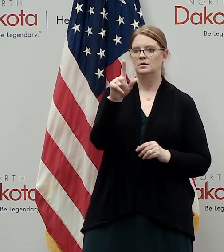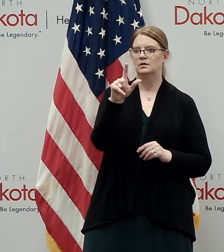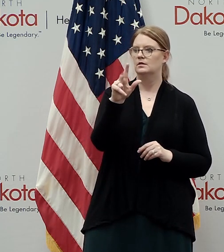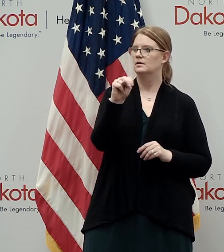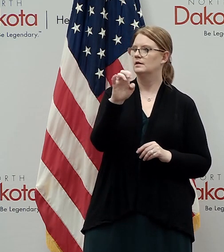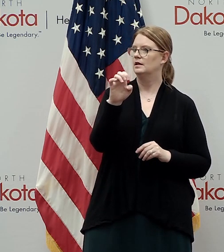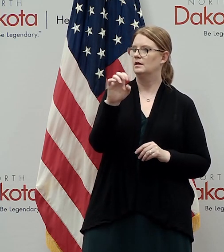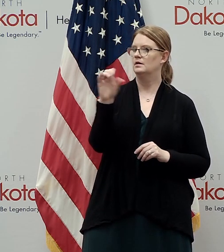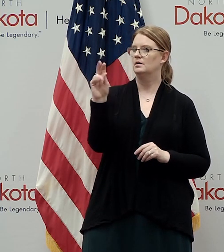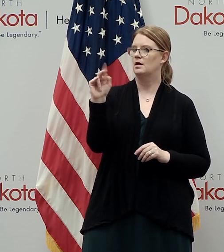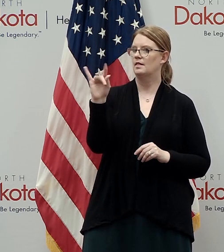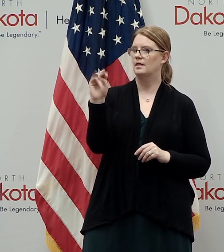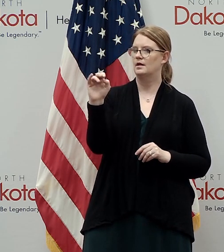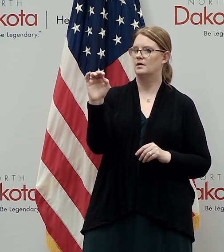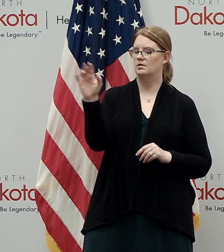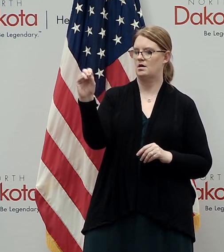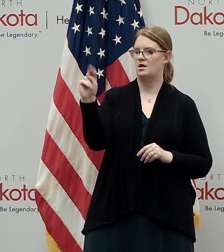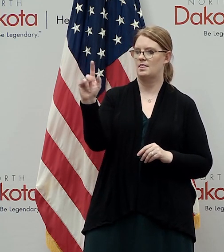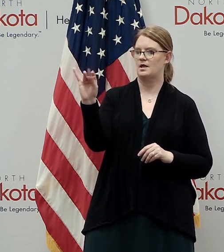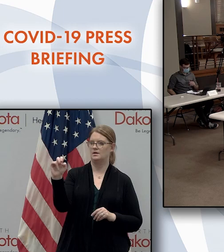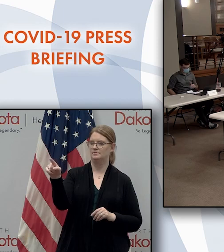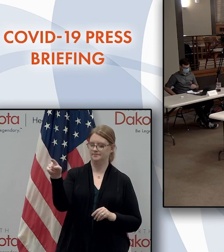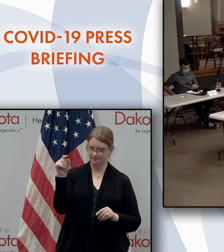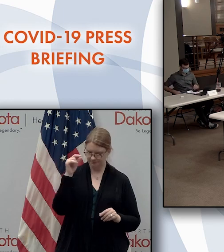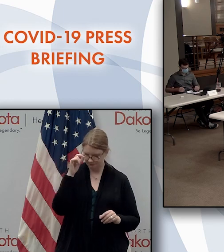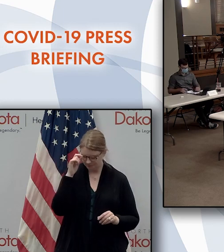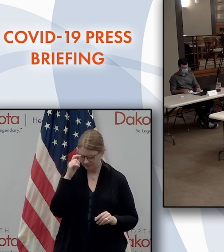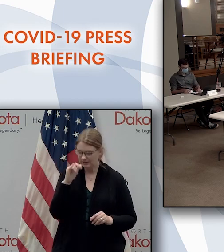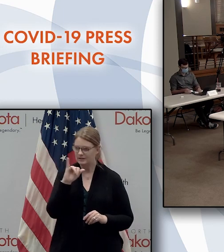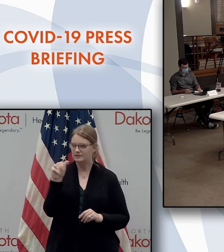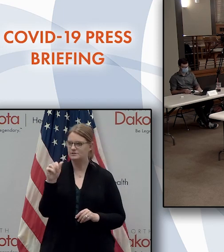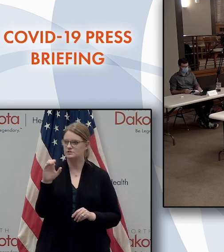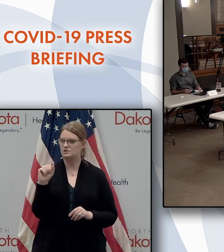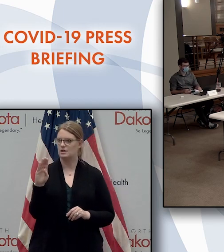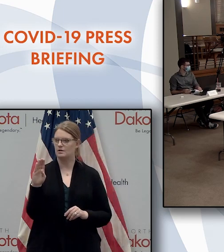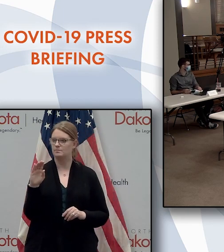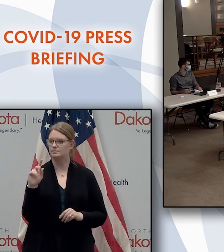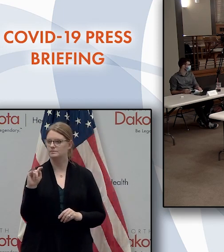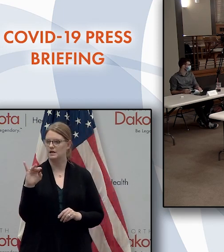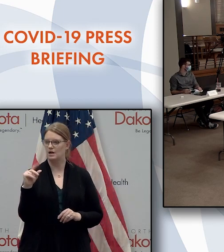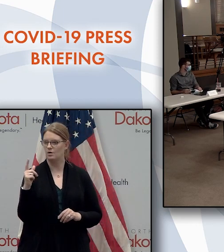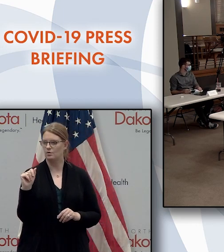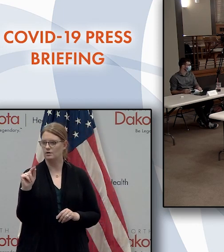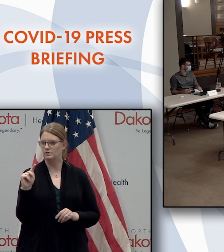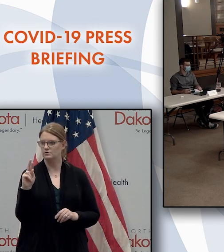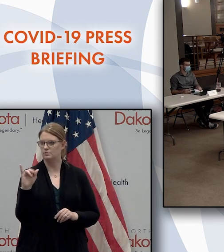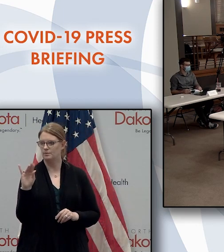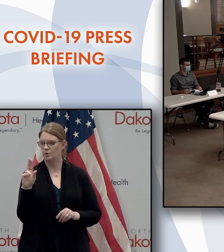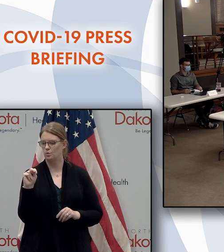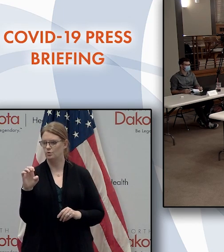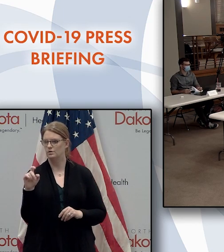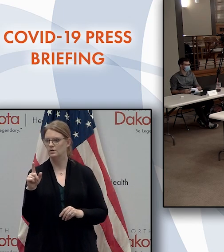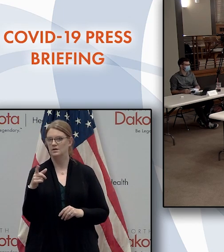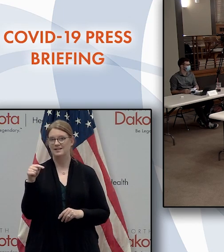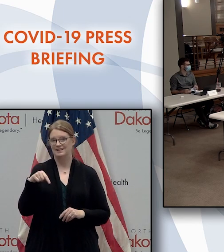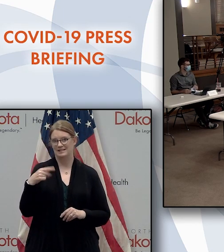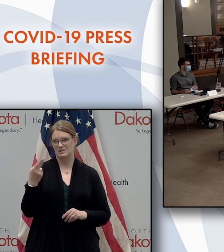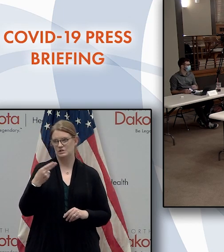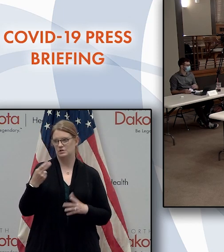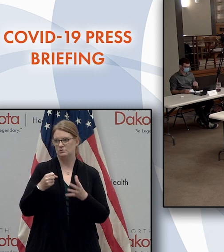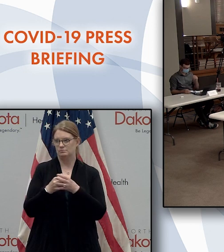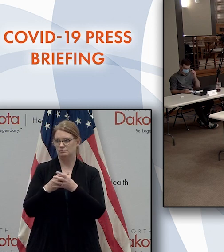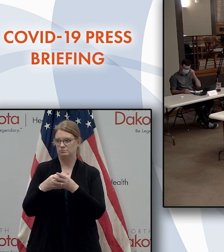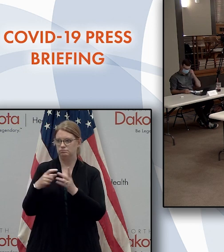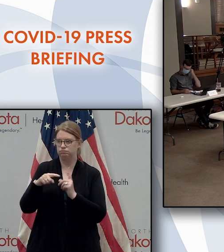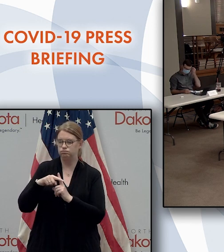We'll go online and then back to Lane. Jacob Orledge with the Tioga Tribune. On Thursday, an outbreak